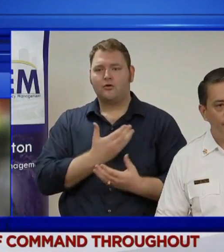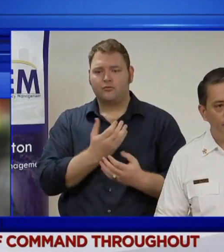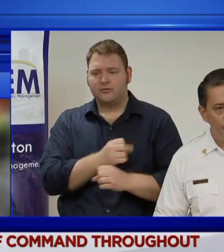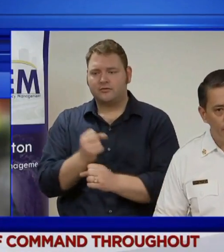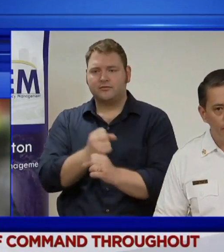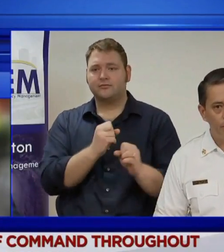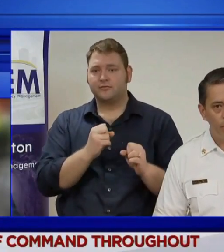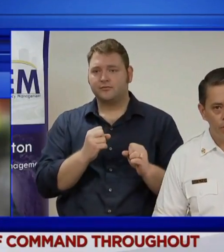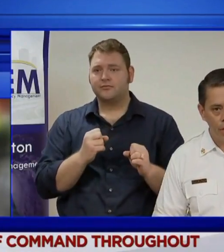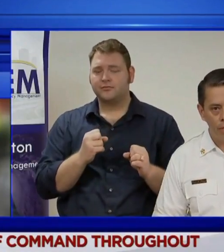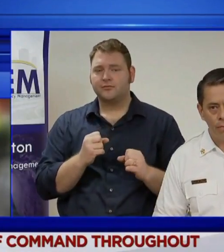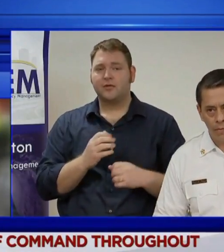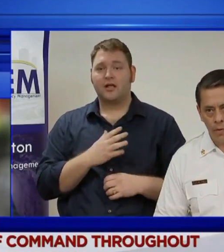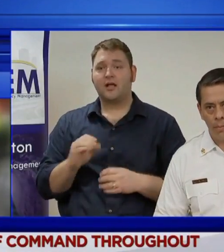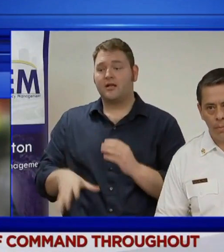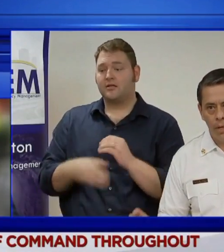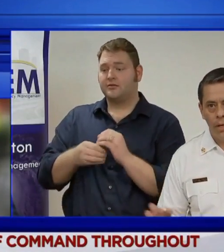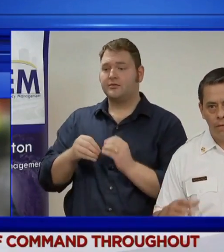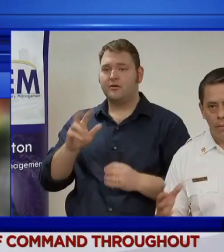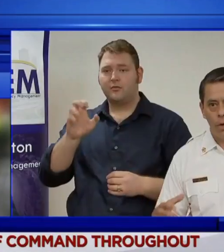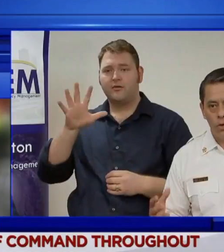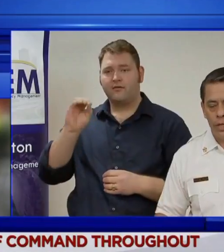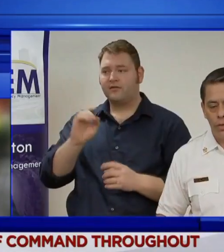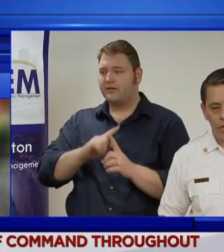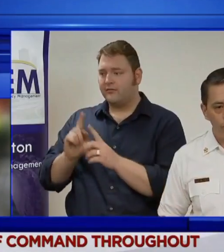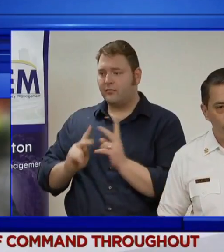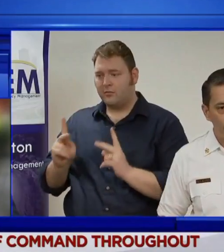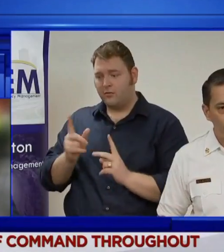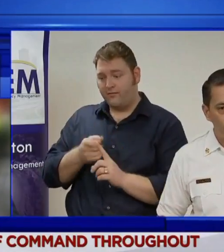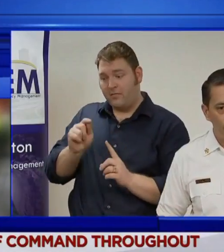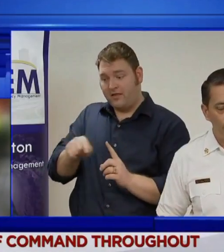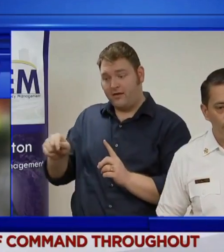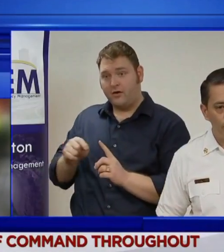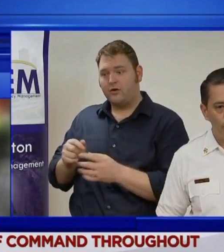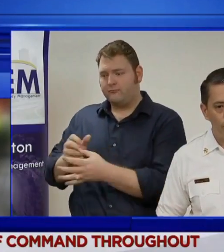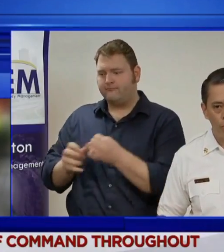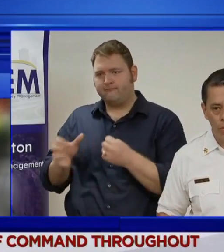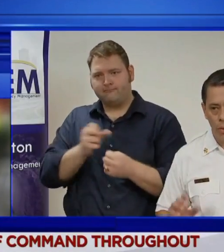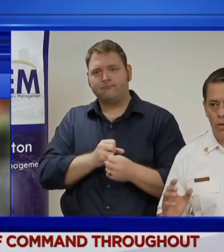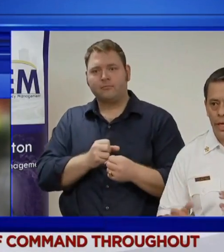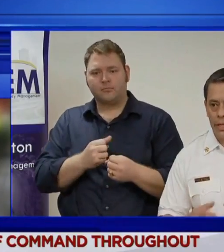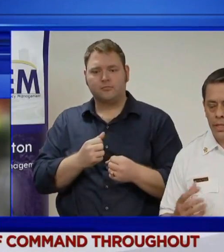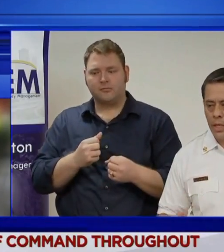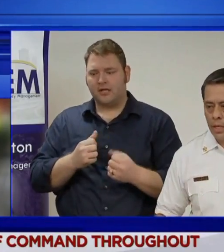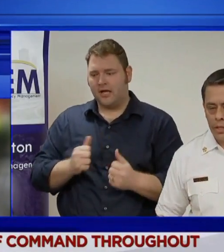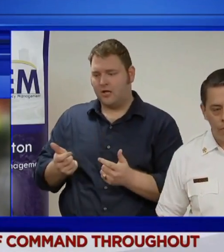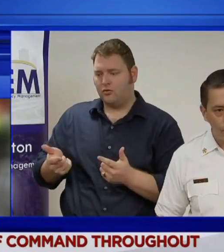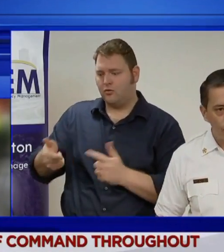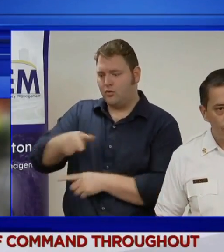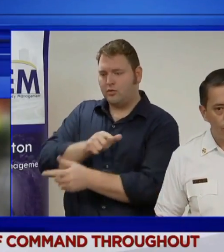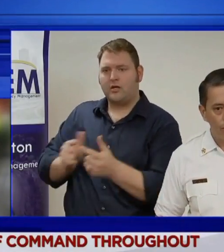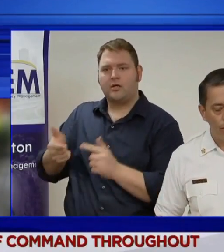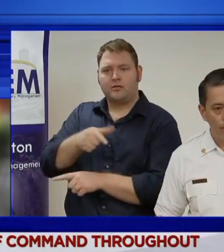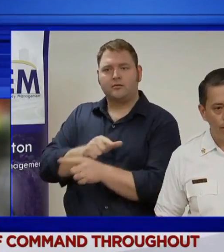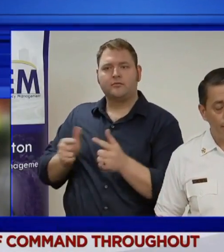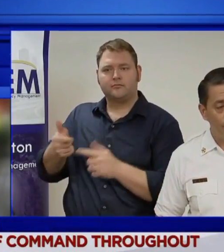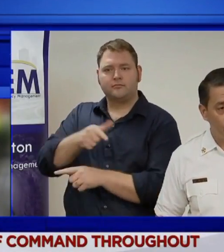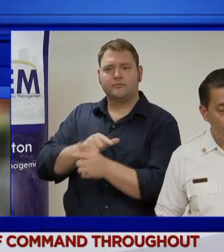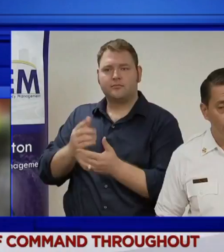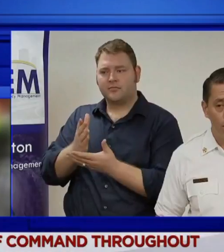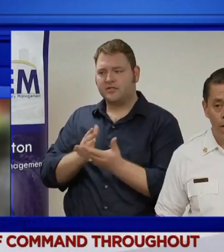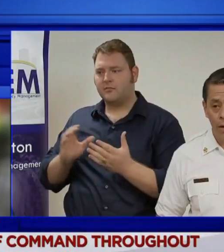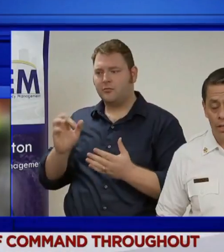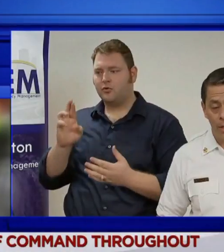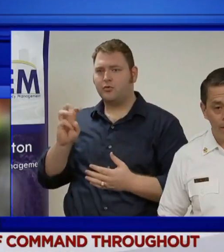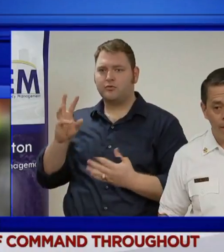additional 350 personnel from those resources, we're able to rotate some crews that have